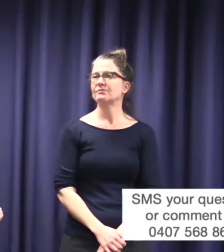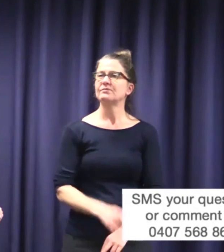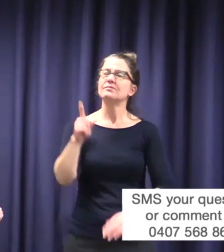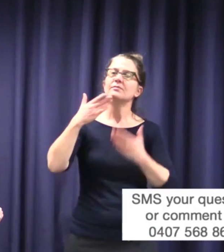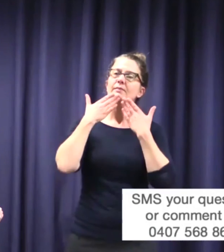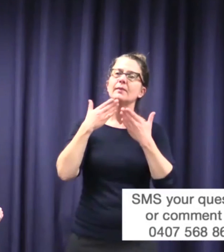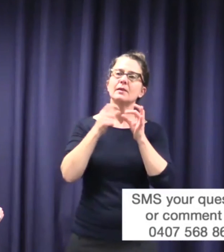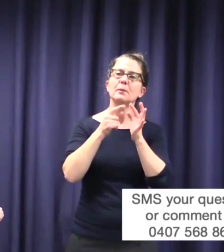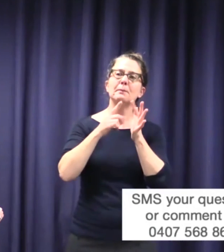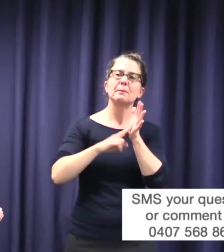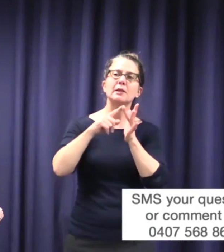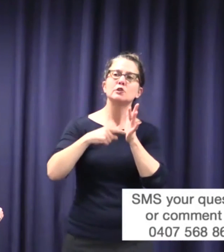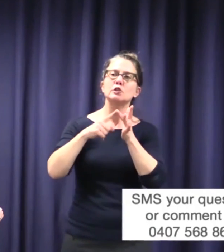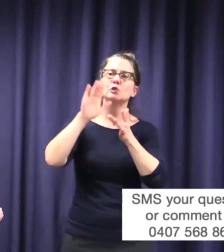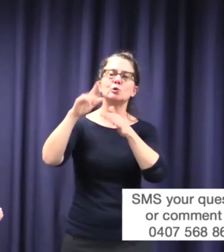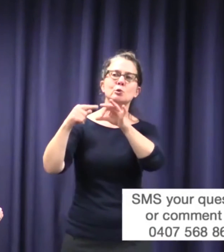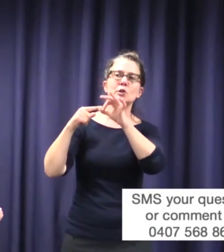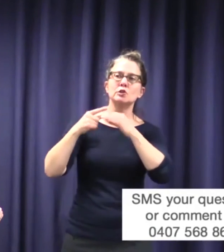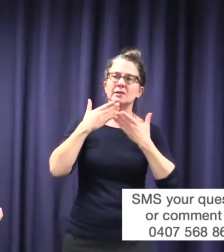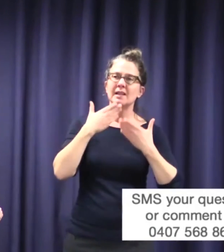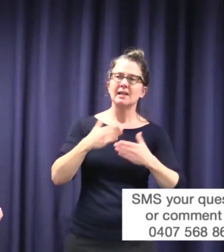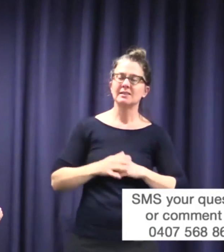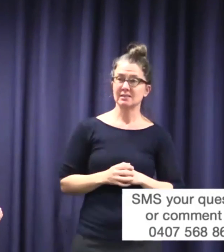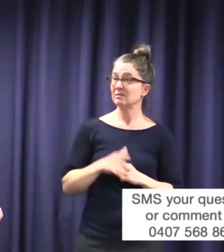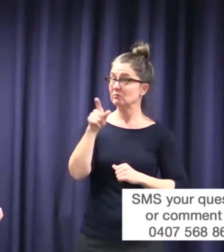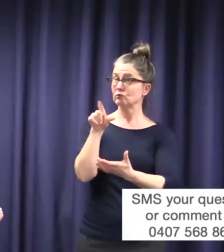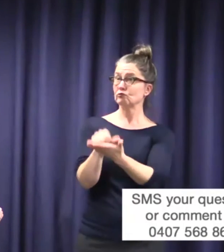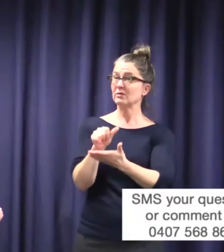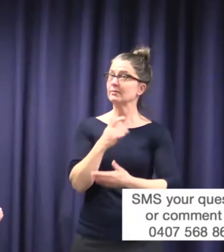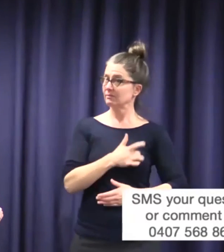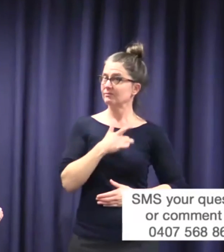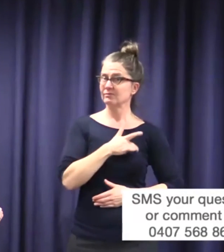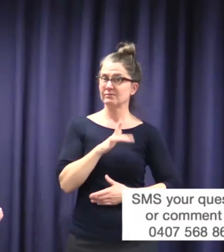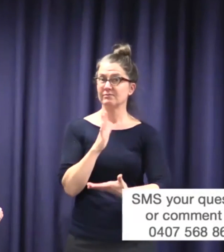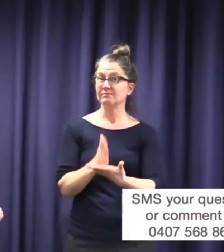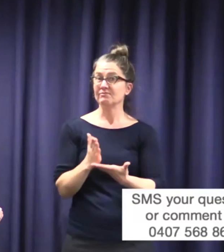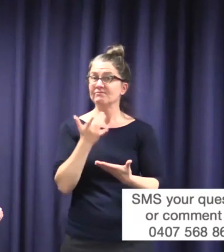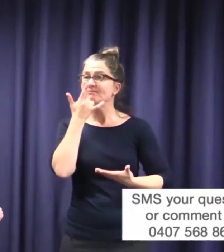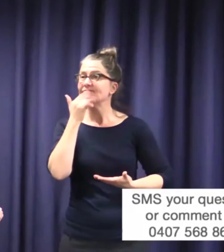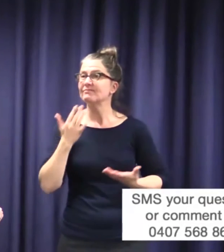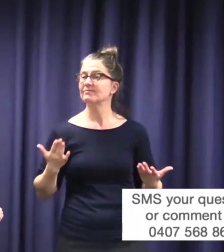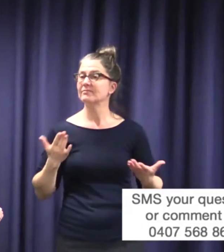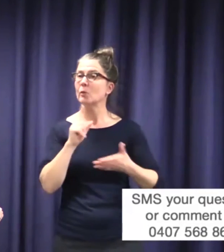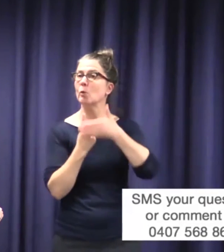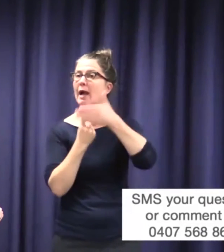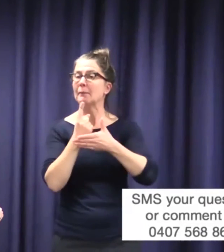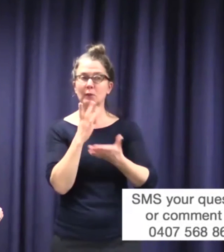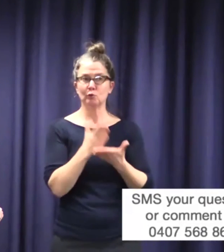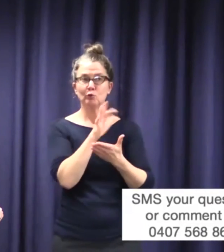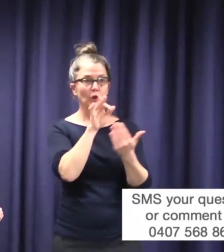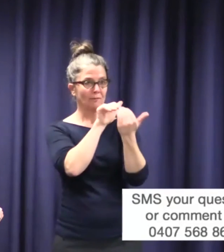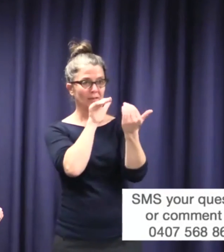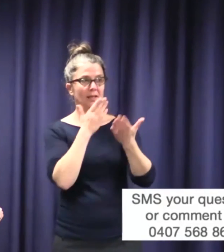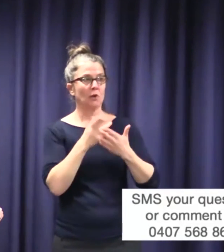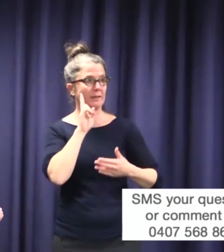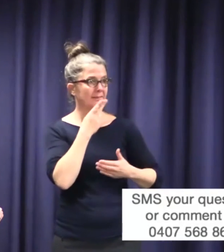Thank you, Benji, for your question. And yes, it is emotional, isn't it? What's happening is very unfair to